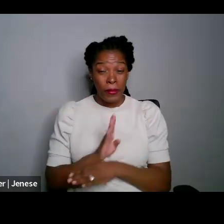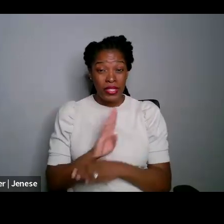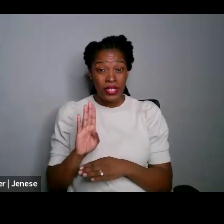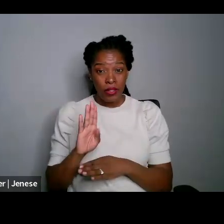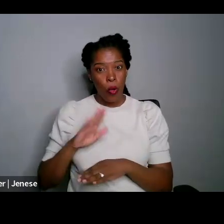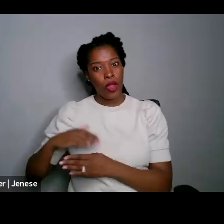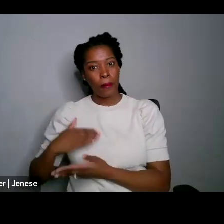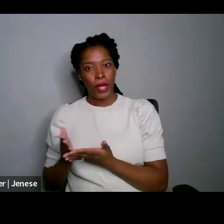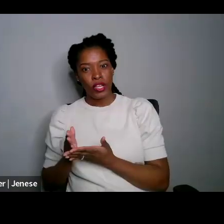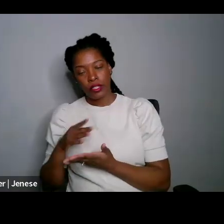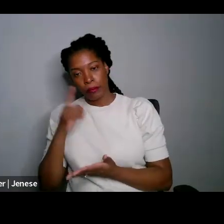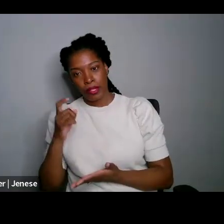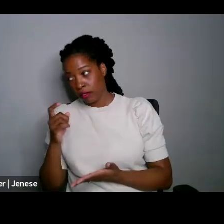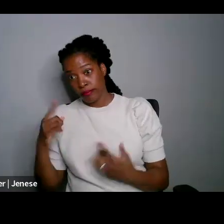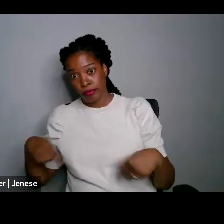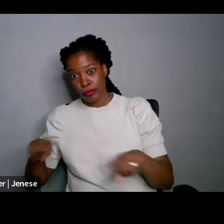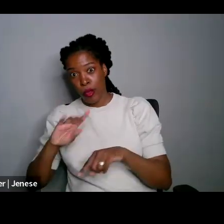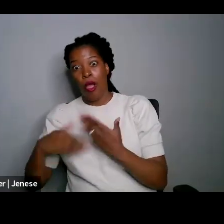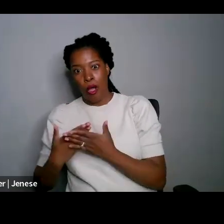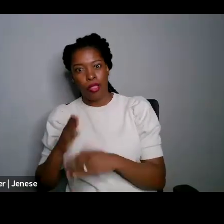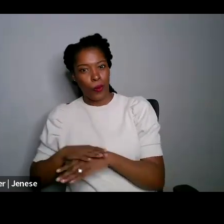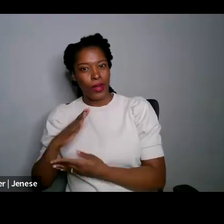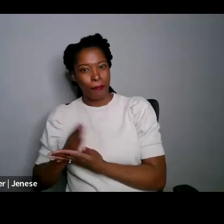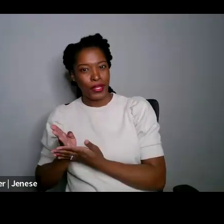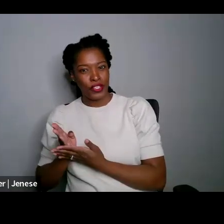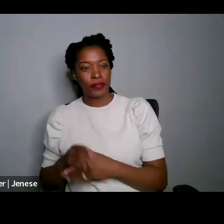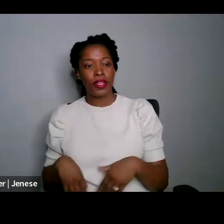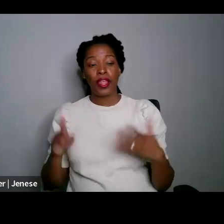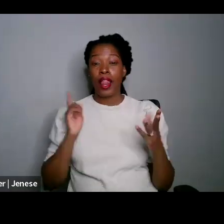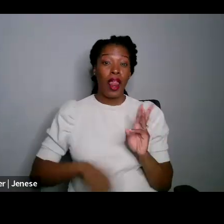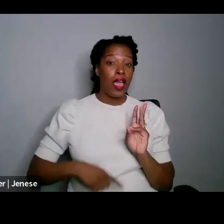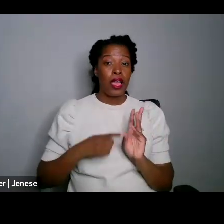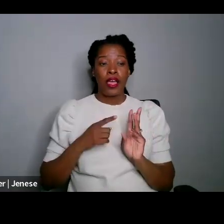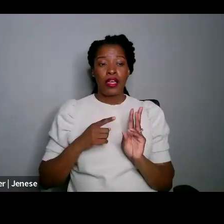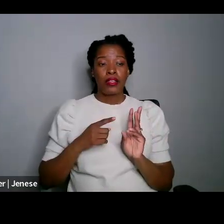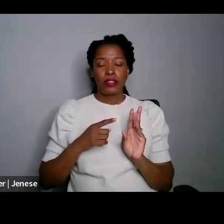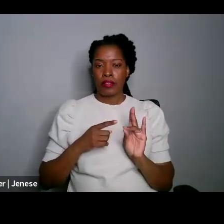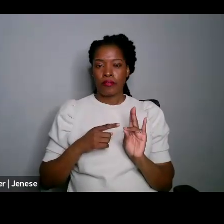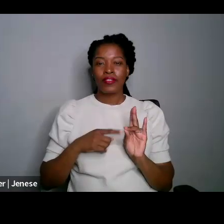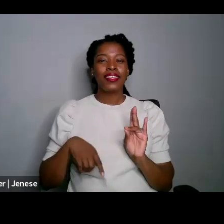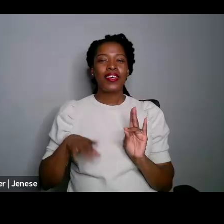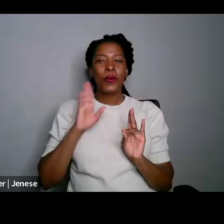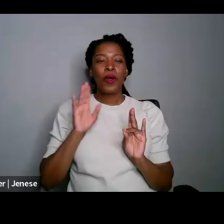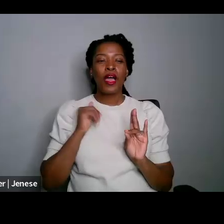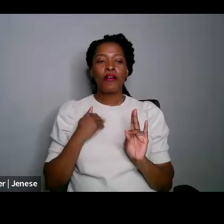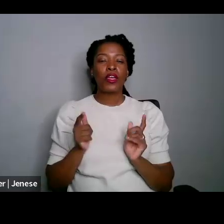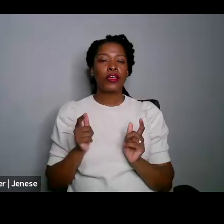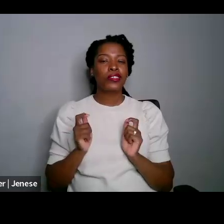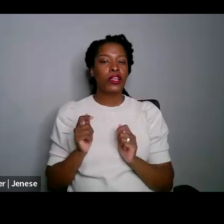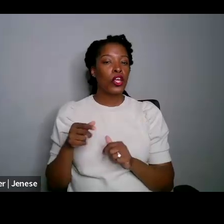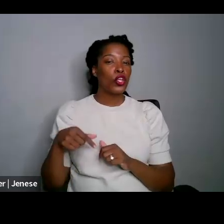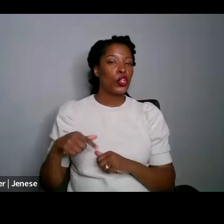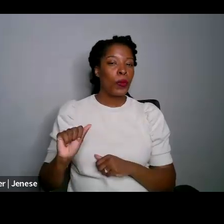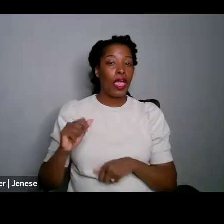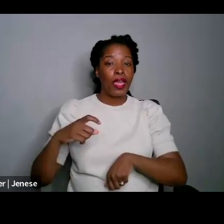leave, as Nikki mentioned, a few minutes at the end for Q&A. So feel free to jot down those questions or leave them in the question box